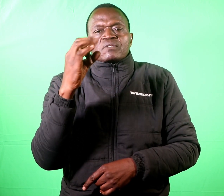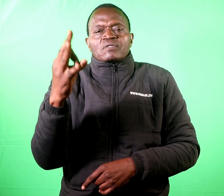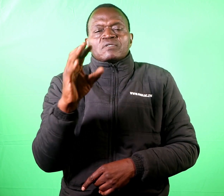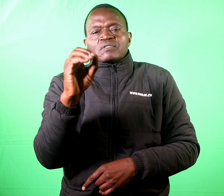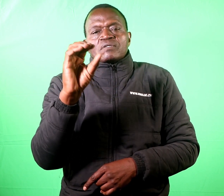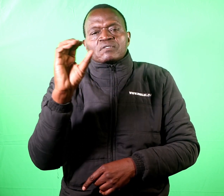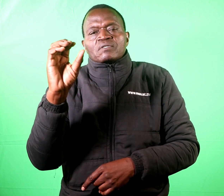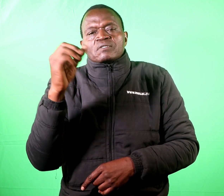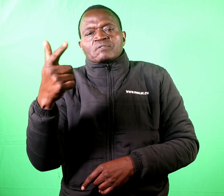0776